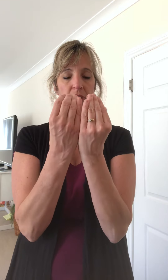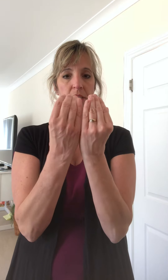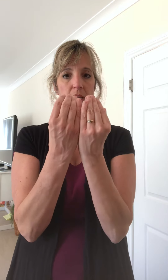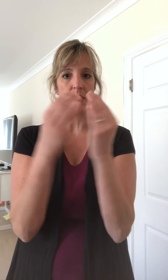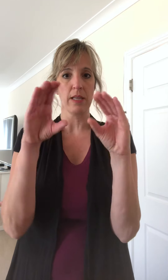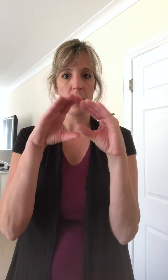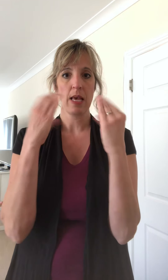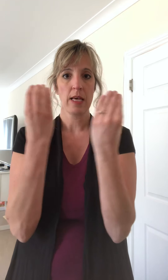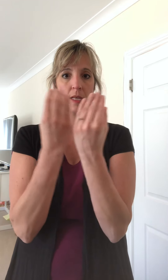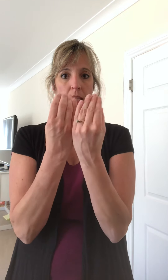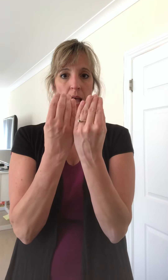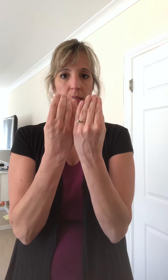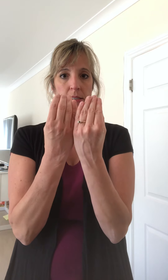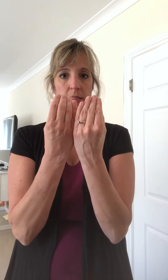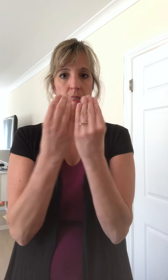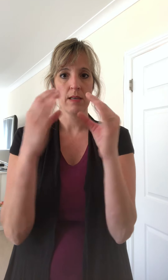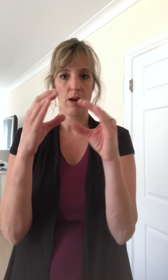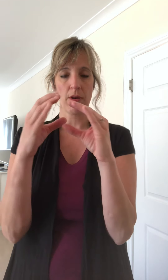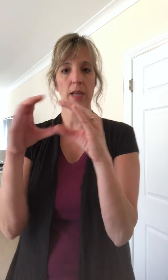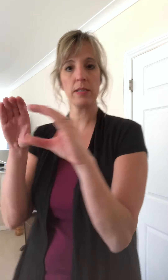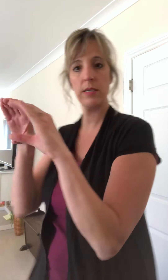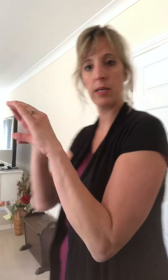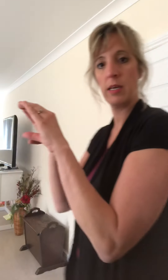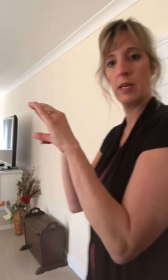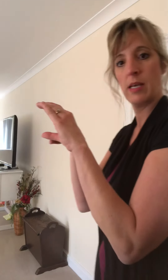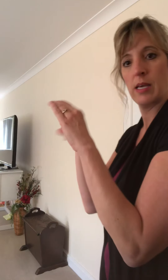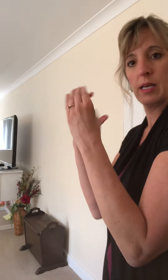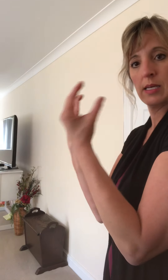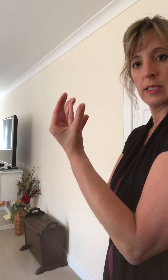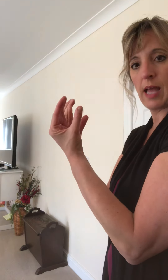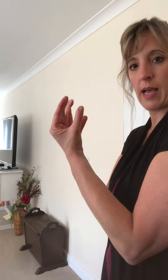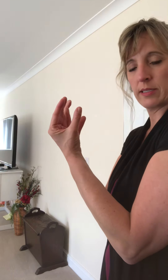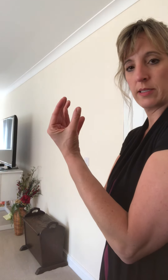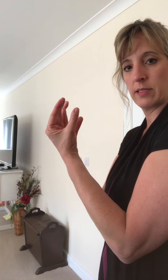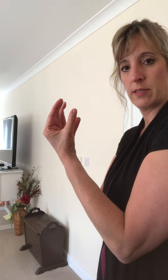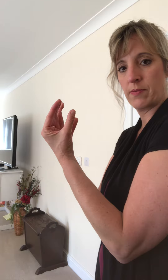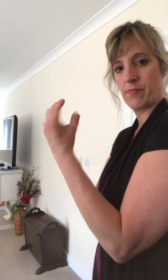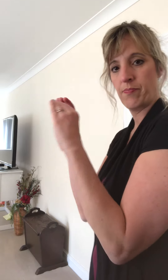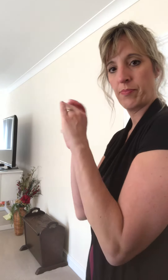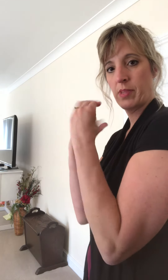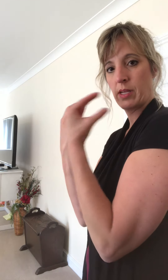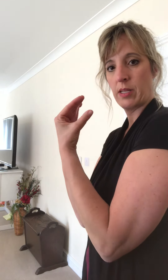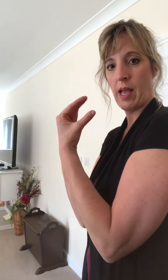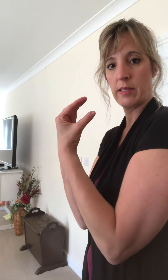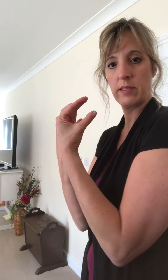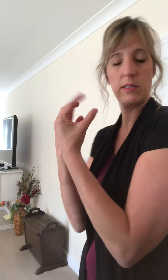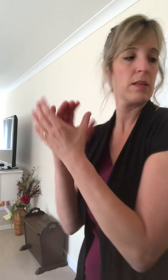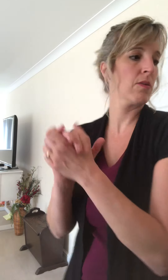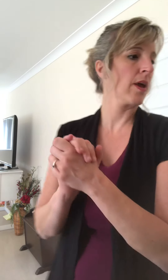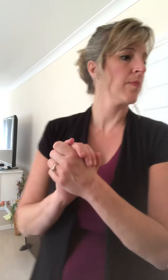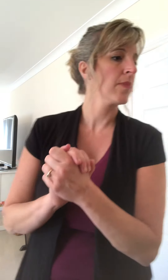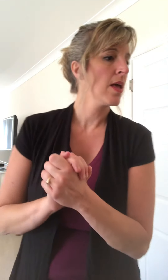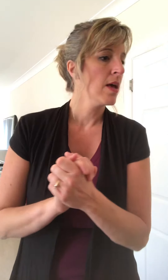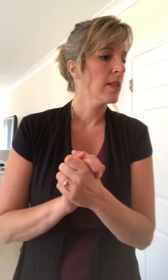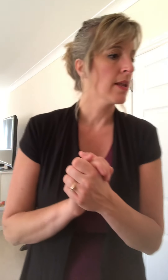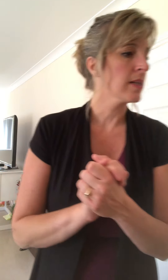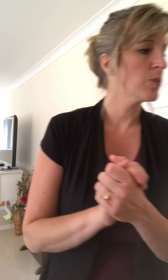face in. Class, all right? Class, class. Okay, the next